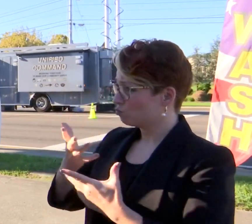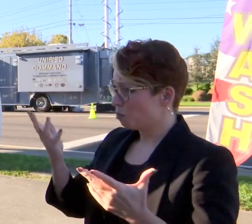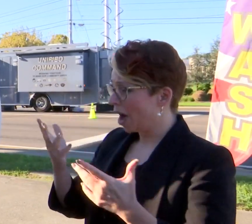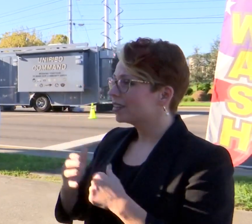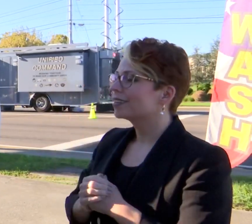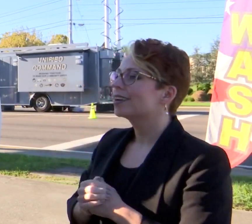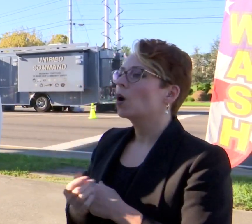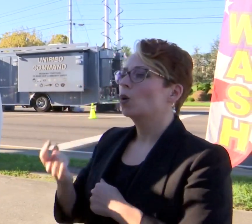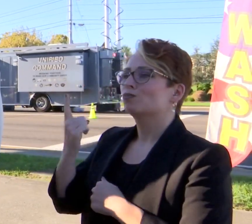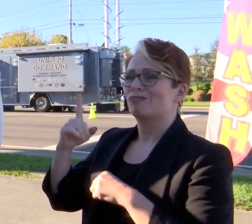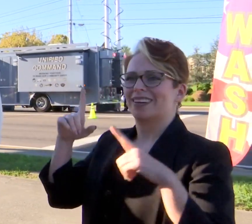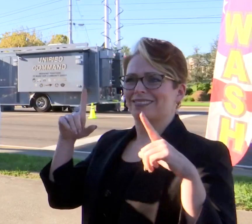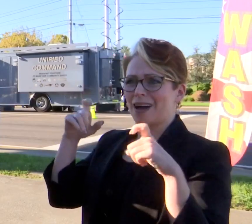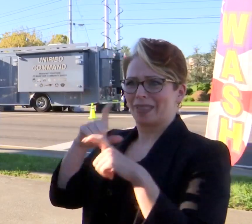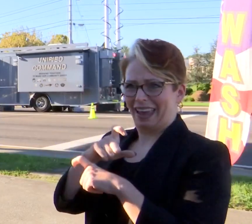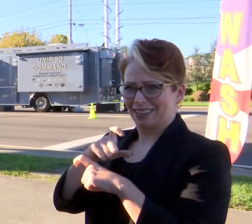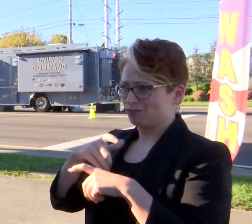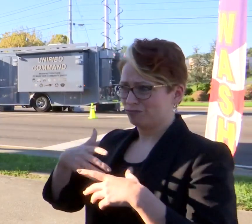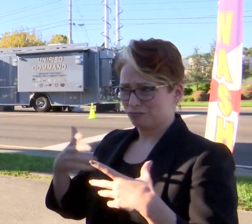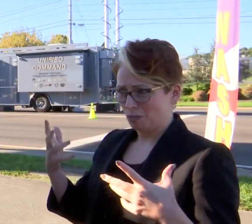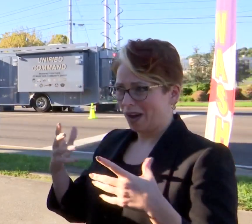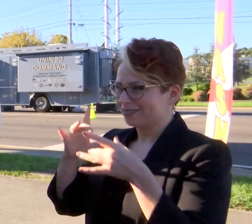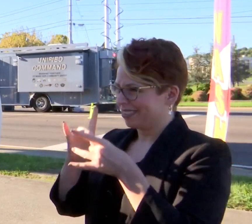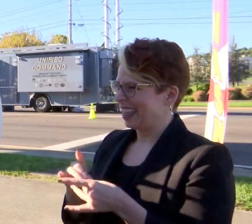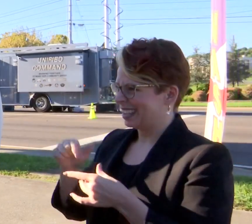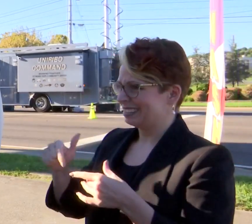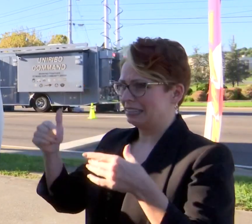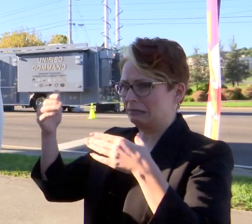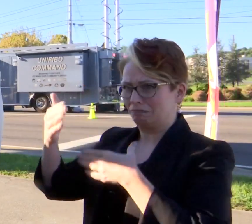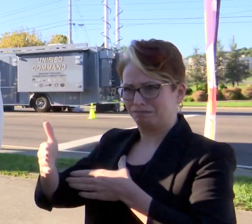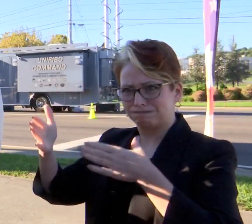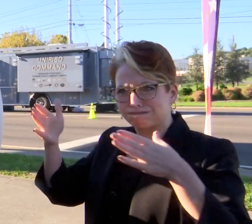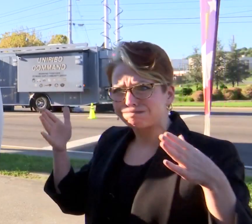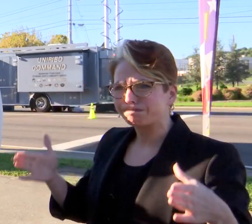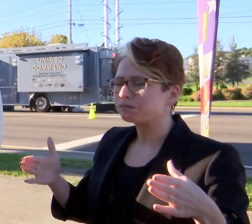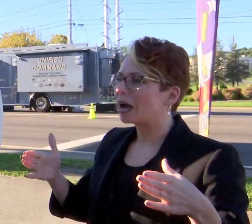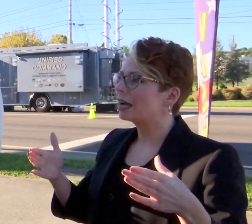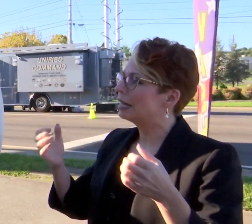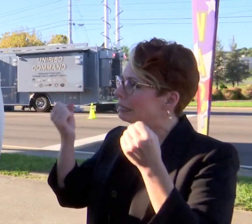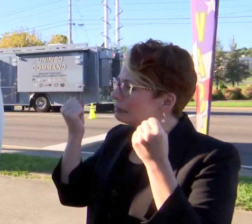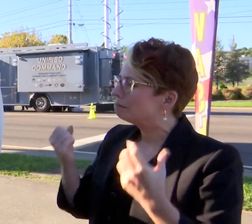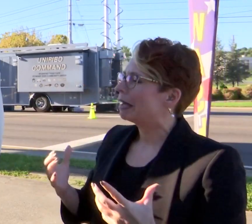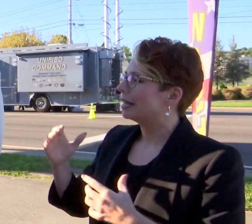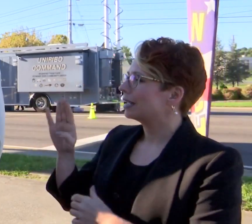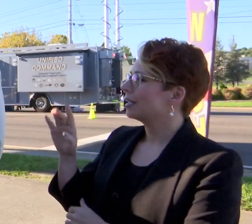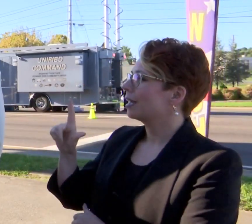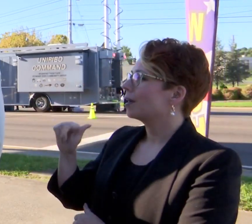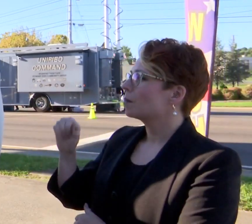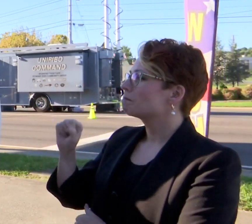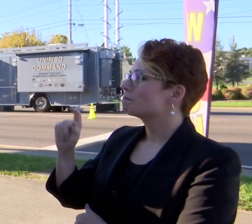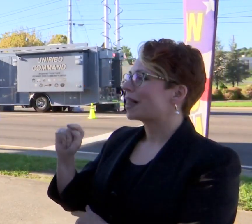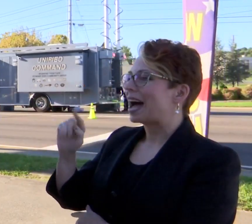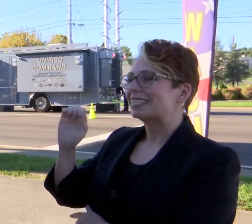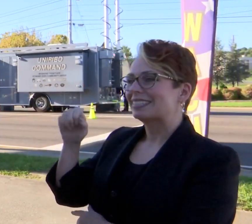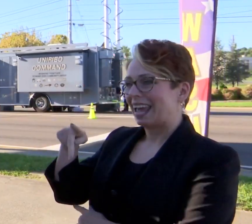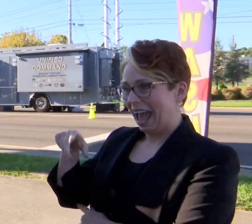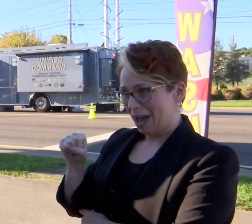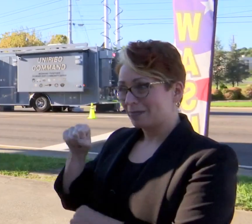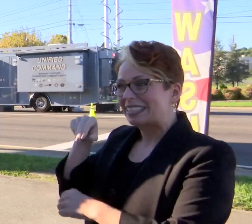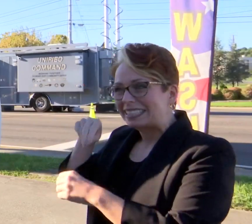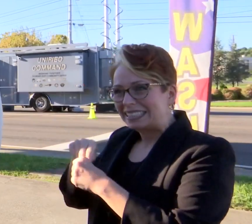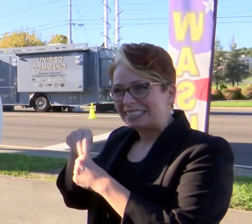of the complications that we're dealing with this box is that there is a high number of blast caps in the box in